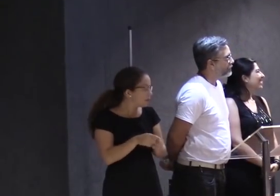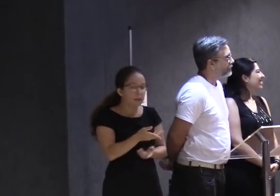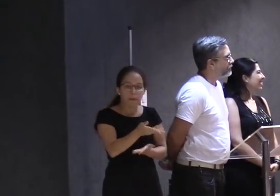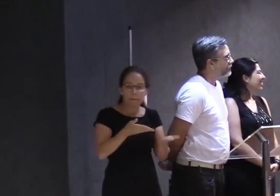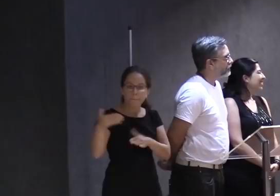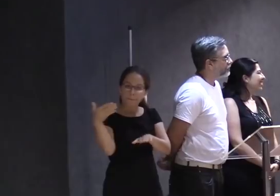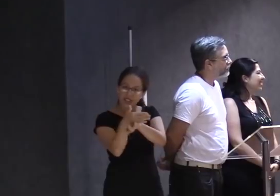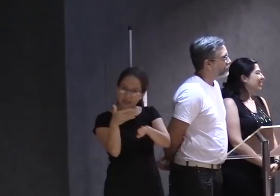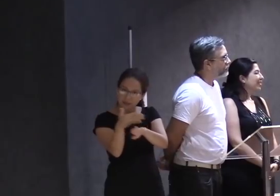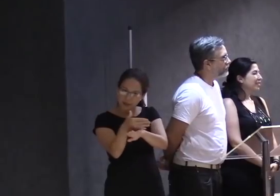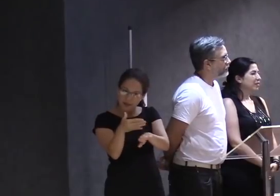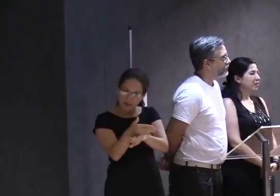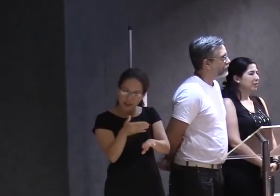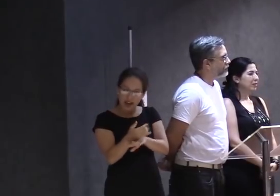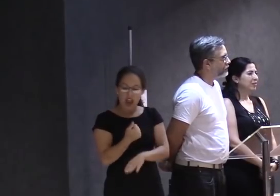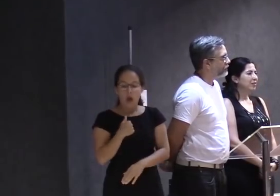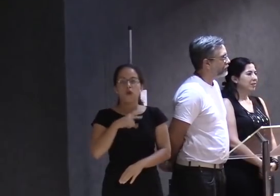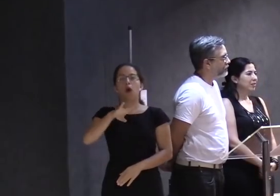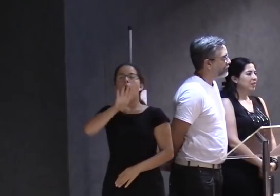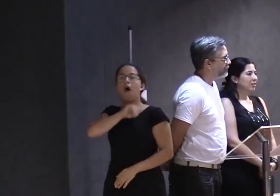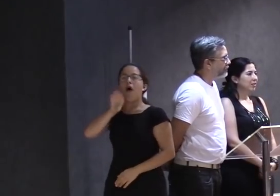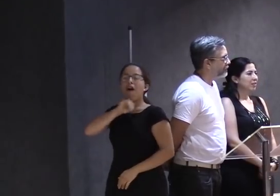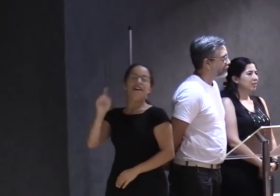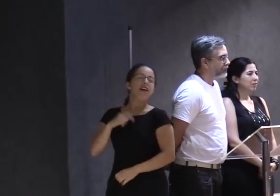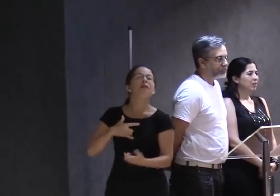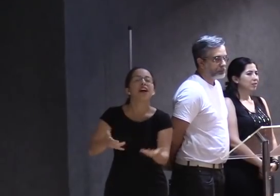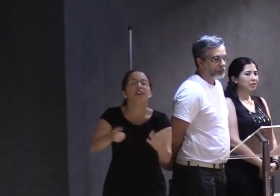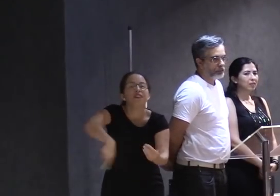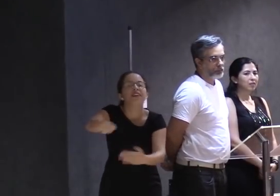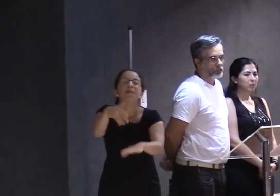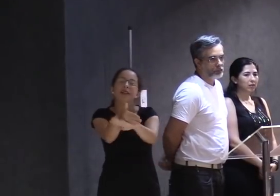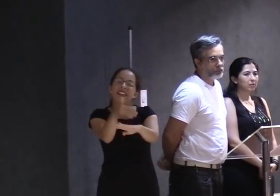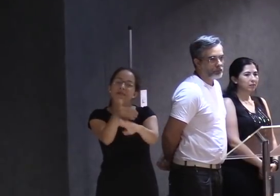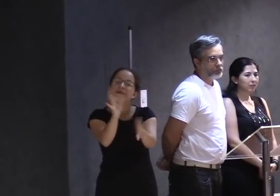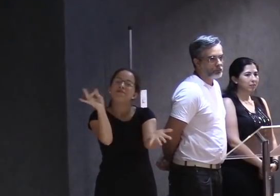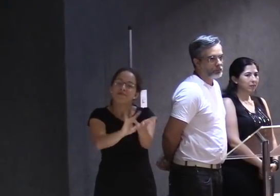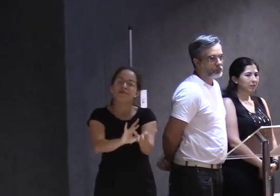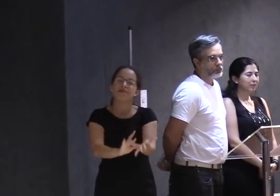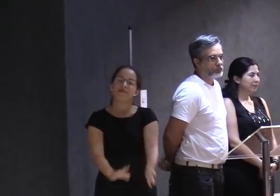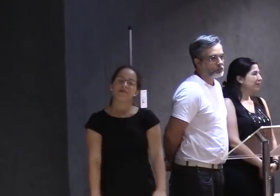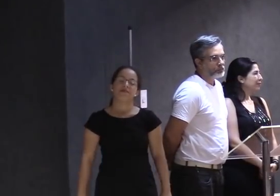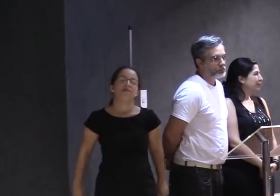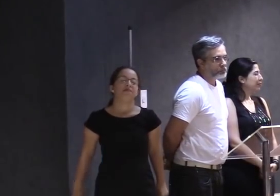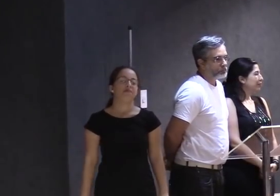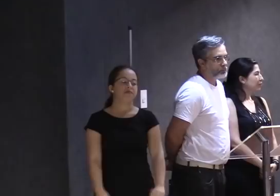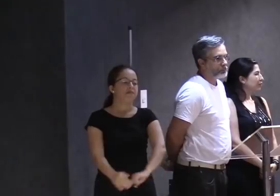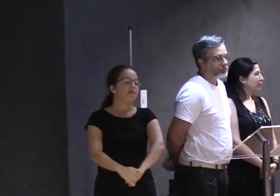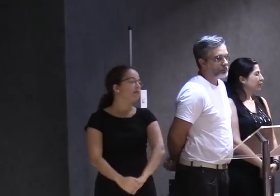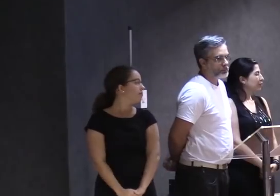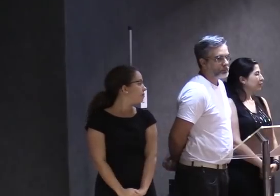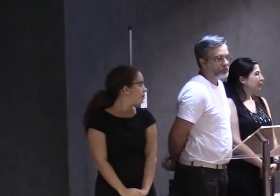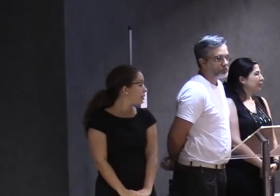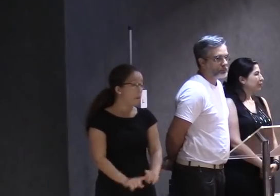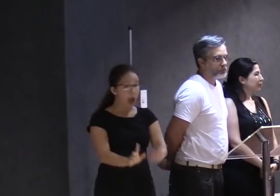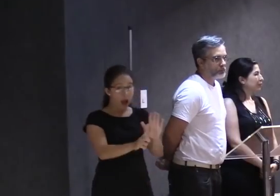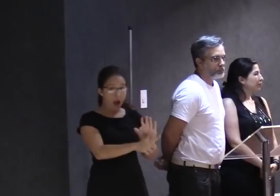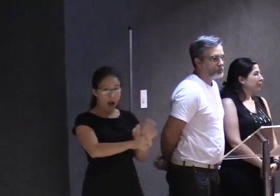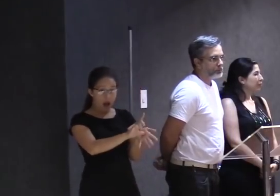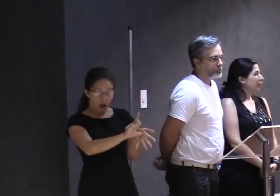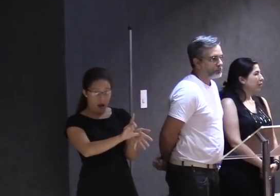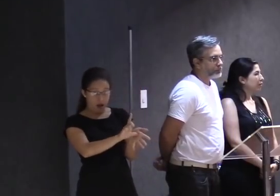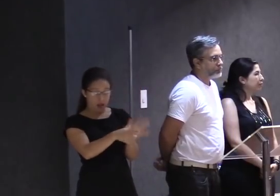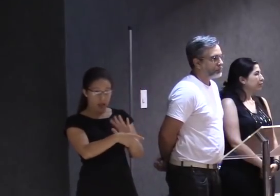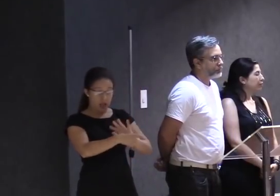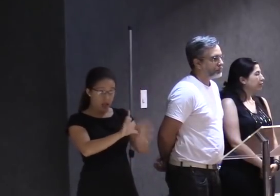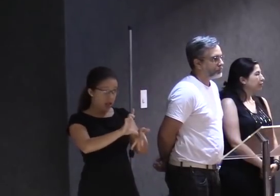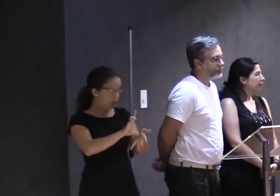participate. Para que ela não seja a única falando aqui na frente, ela quer que todos nós participemos. But before that,